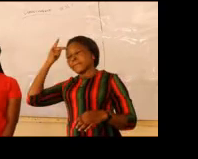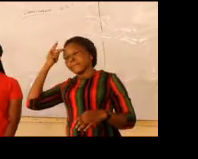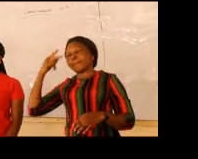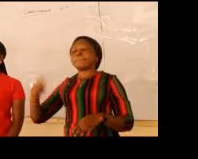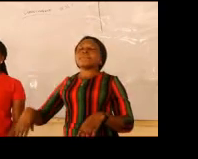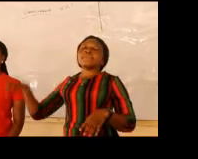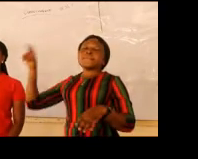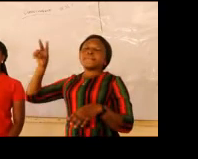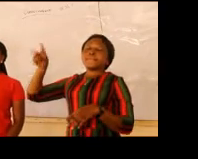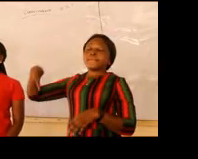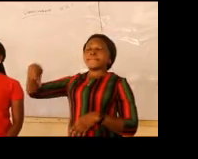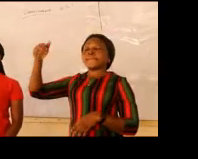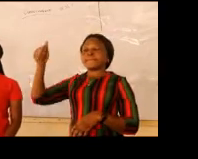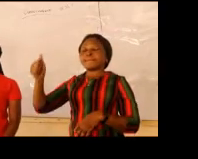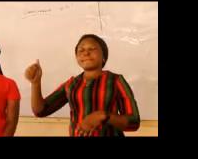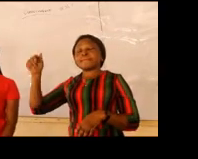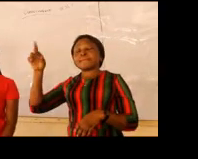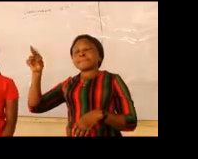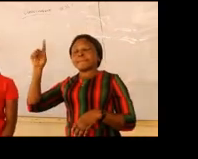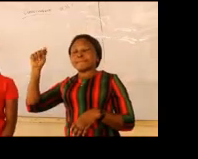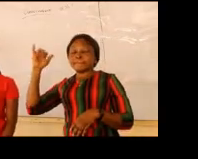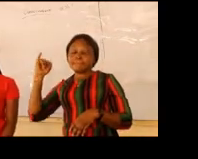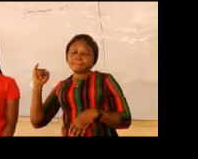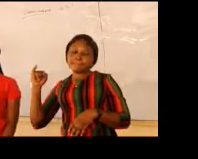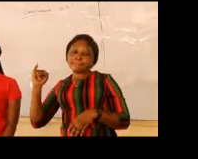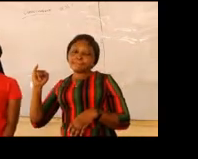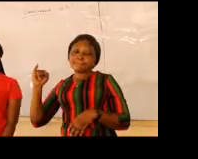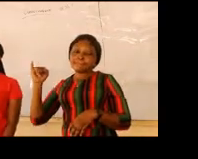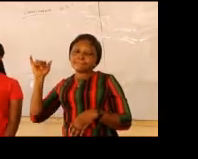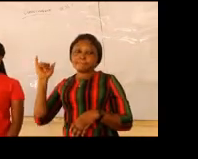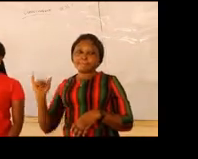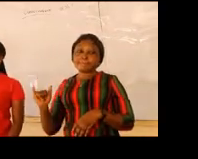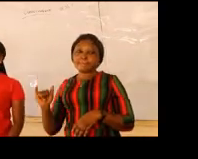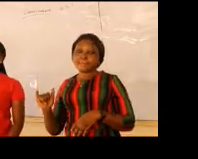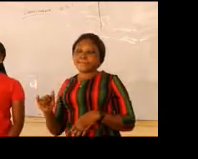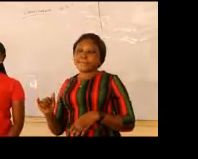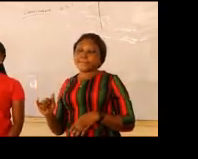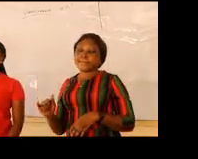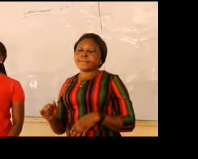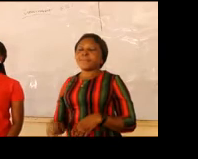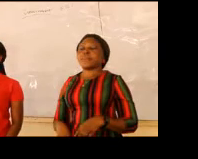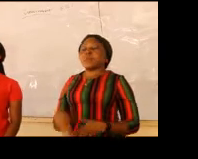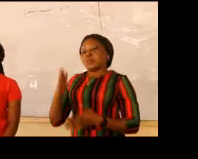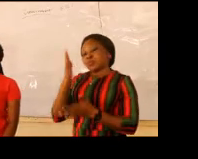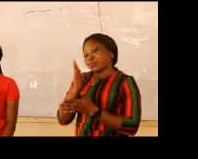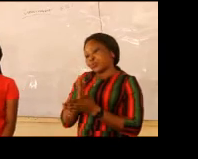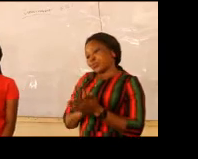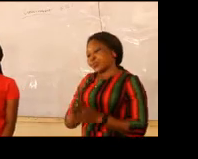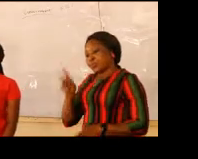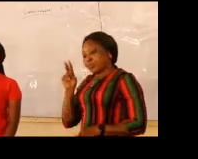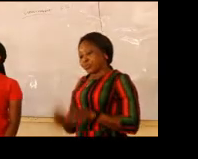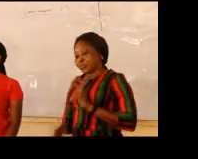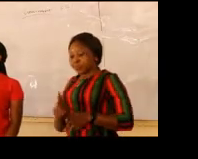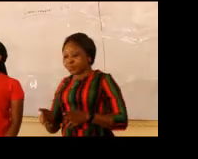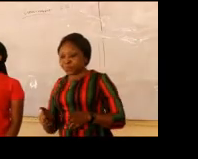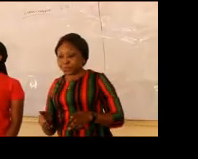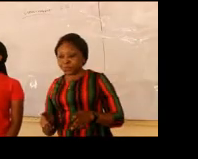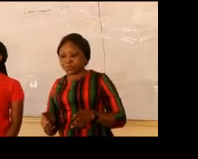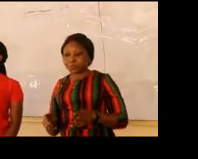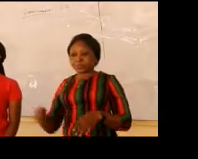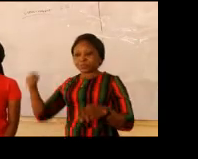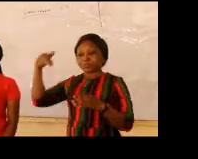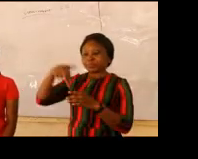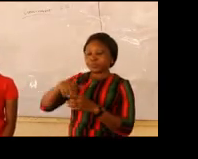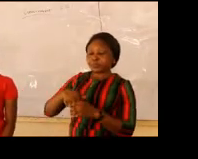participation, decision making. Now, some people participate in politics to do what? To contribute